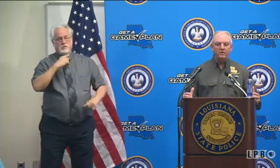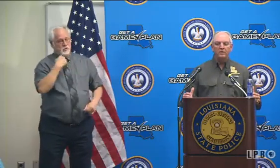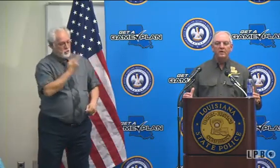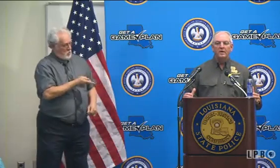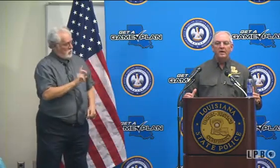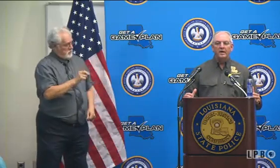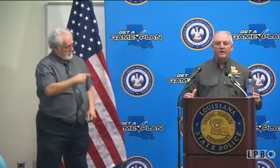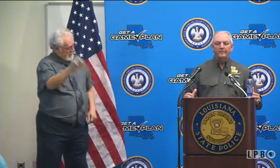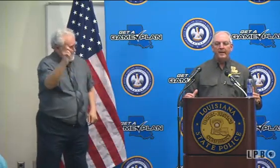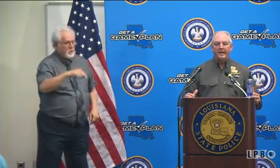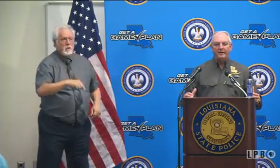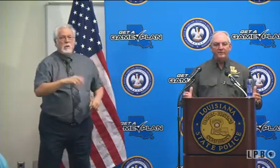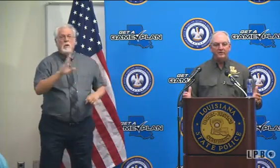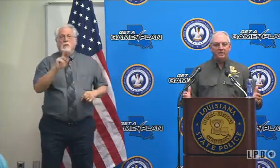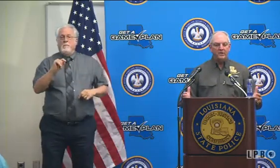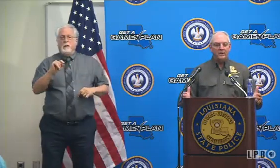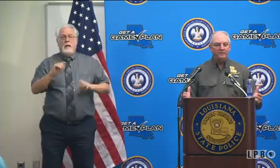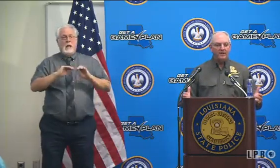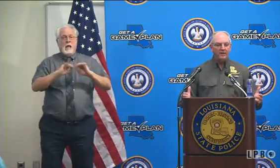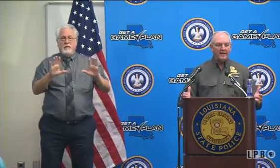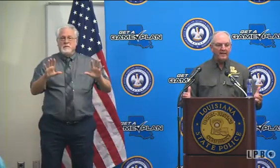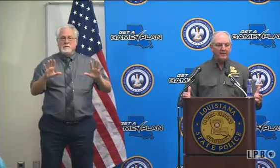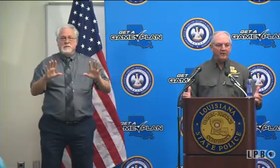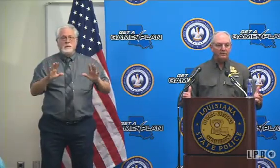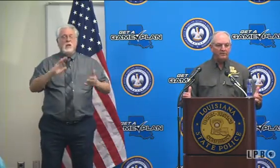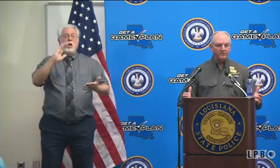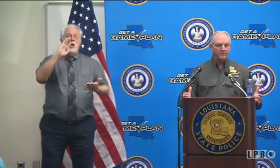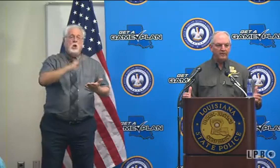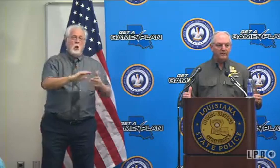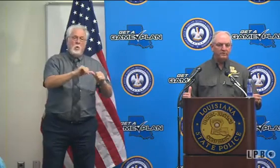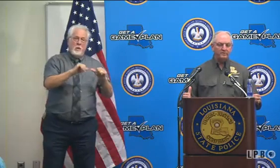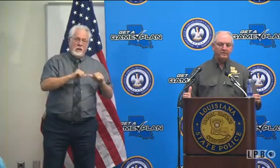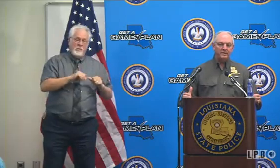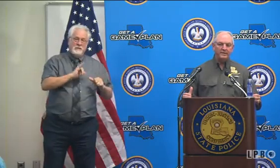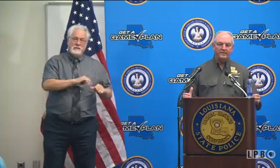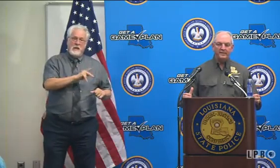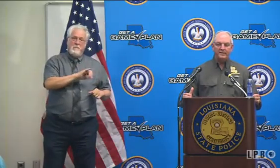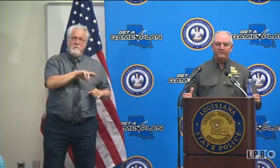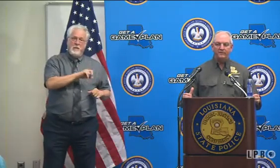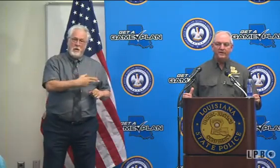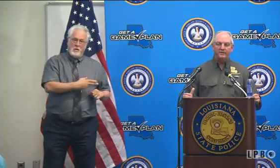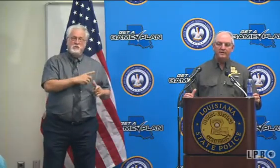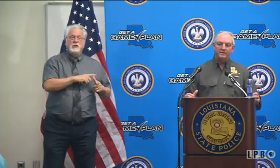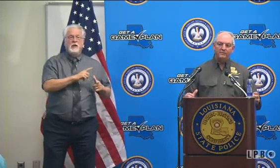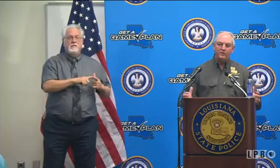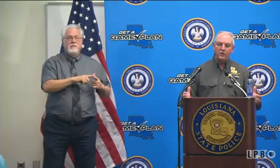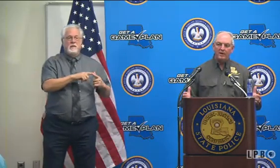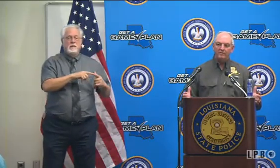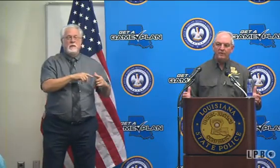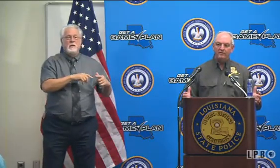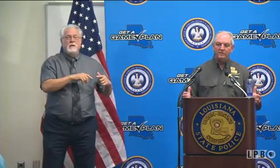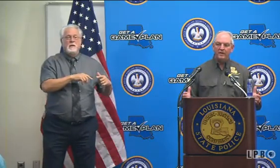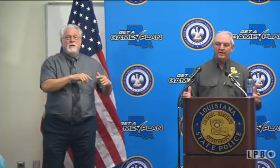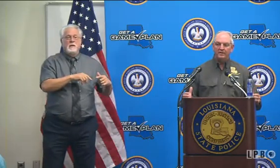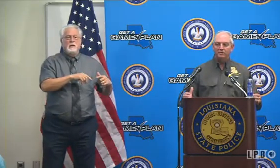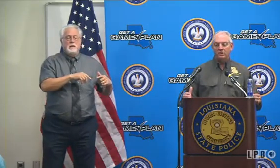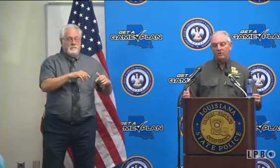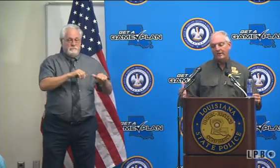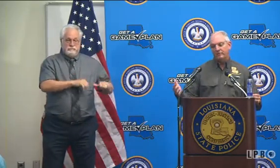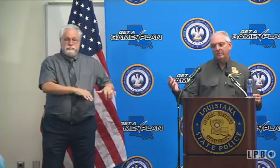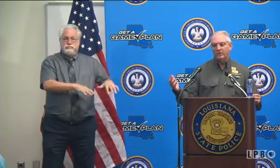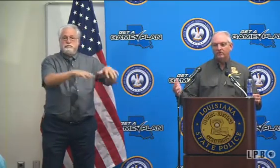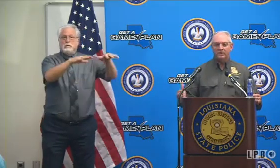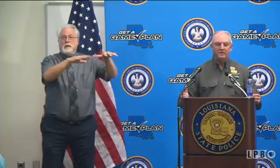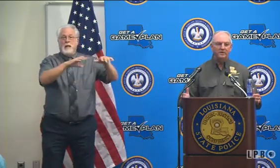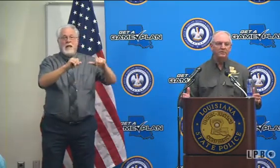do so. Obviously, you have low-lying areas in certain parishes and that flood when you have events like this, and